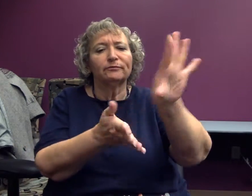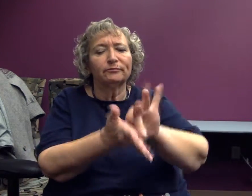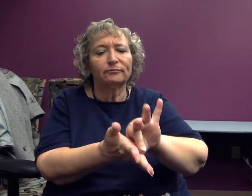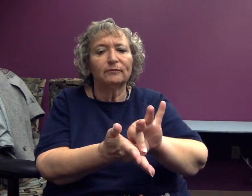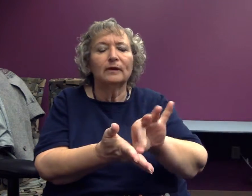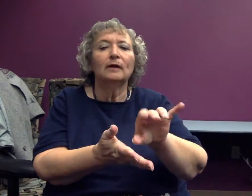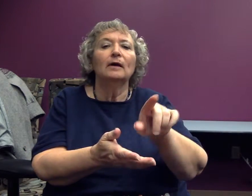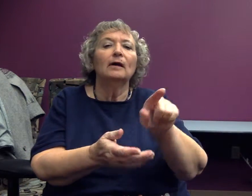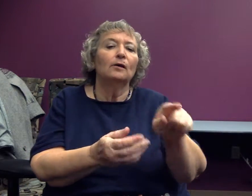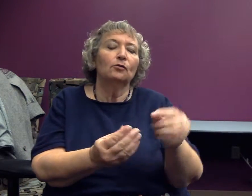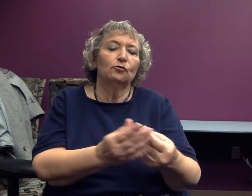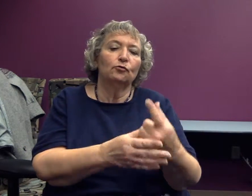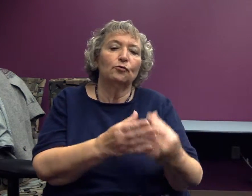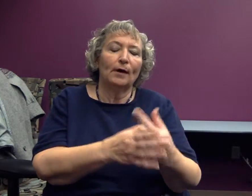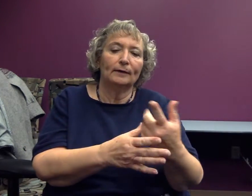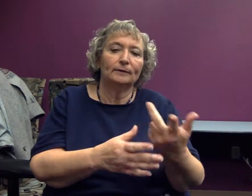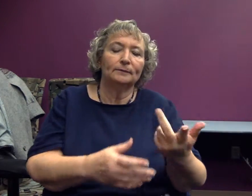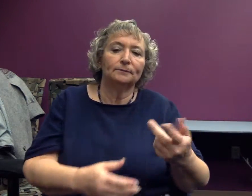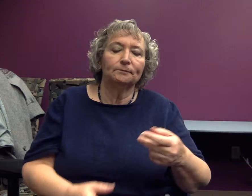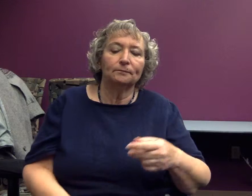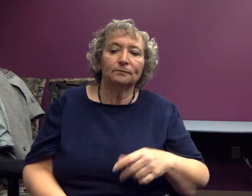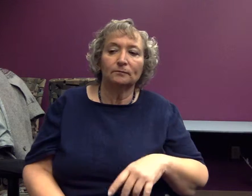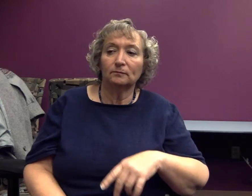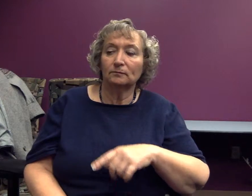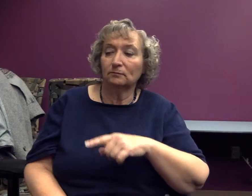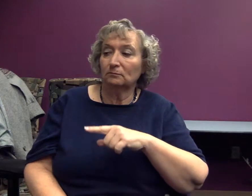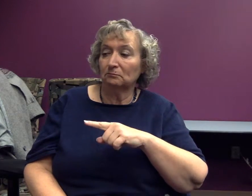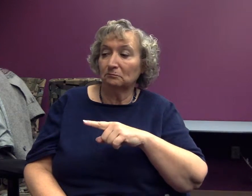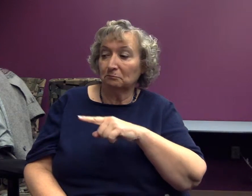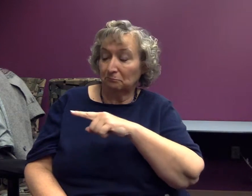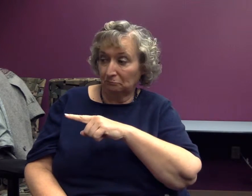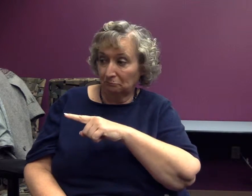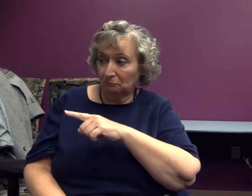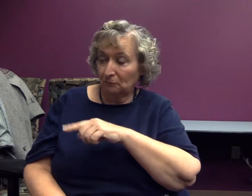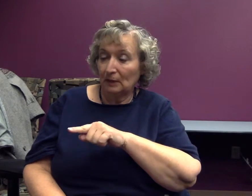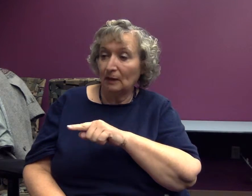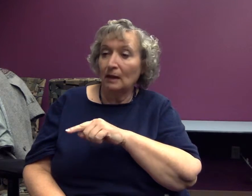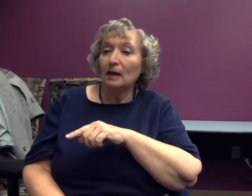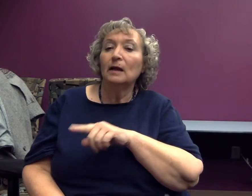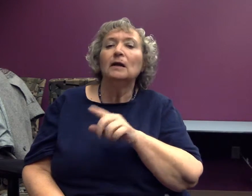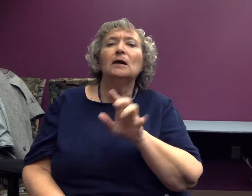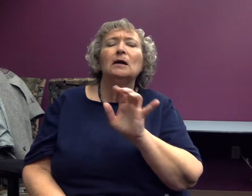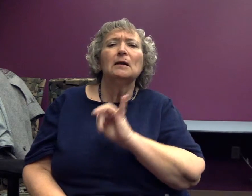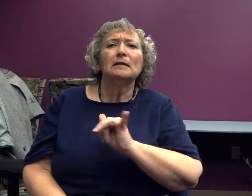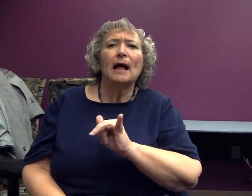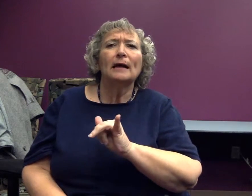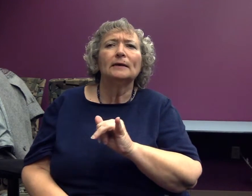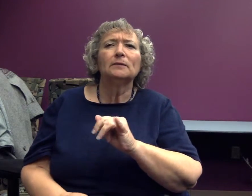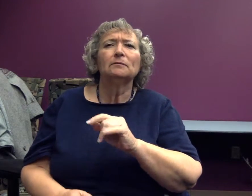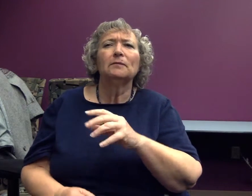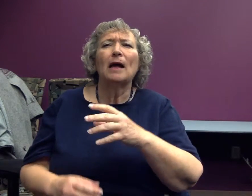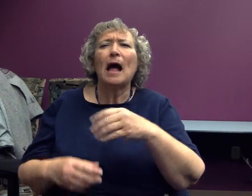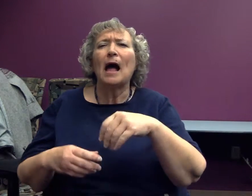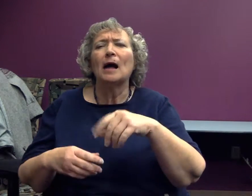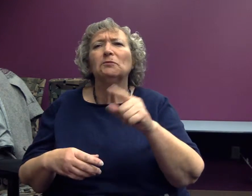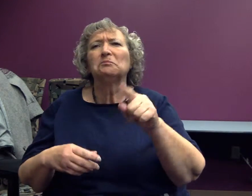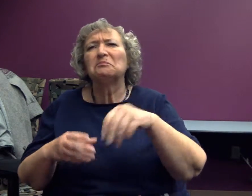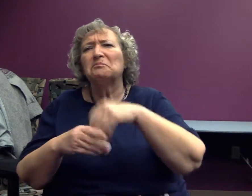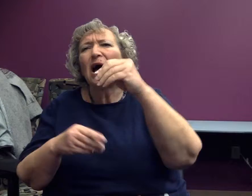it. Nathan? When it's cold outside and you breathe on the window glass. Okay, that's one. Cold outside. You go